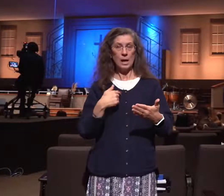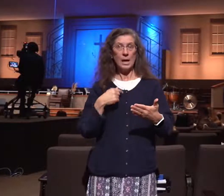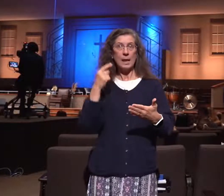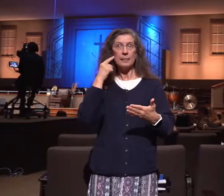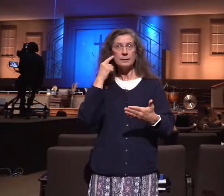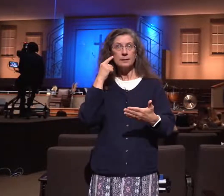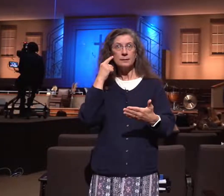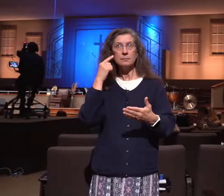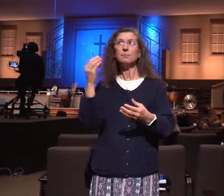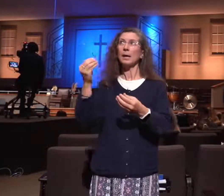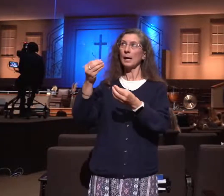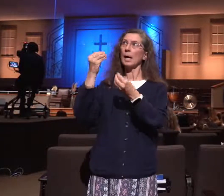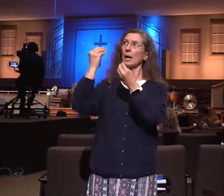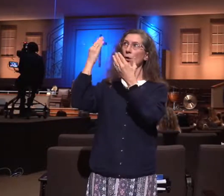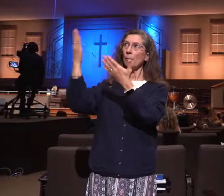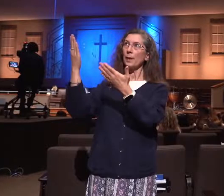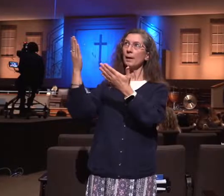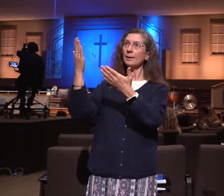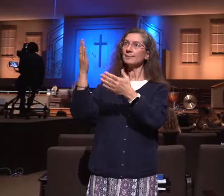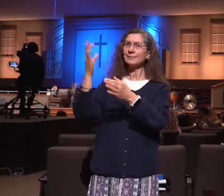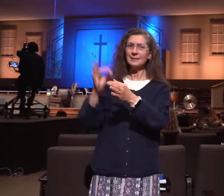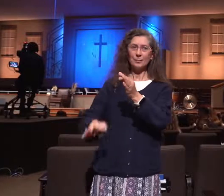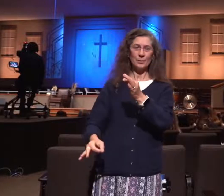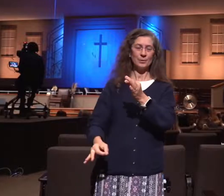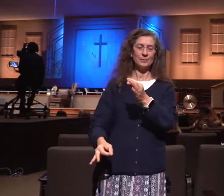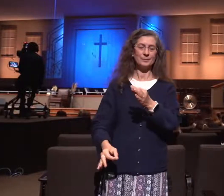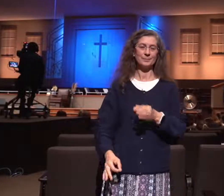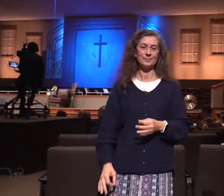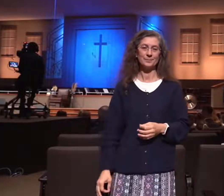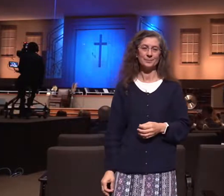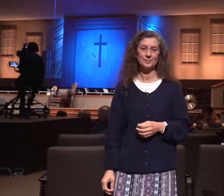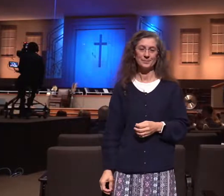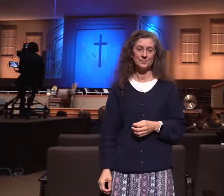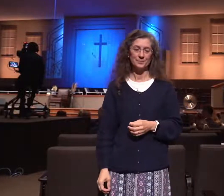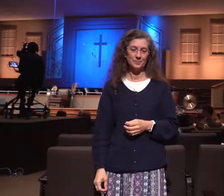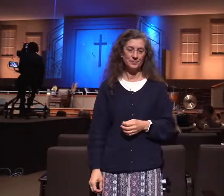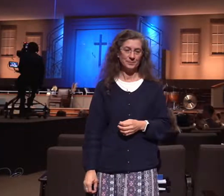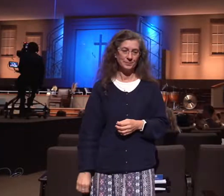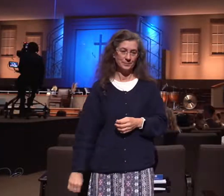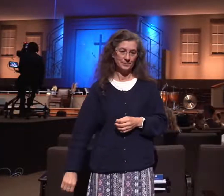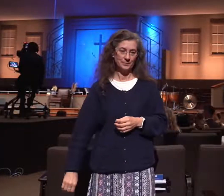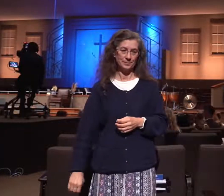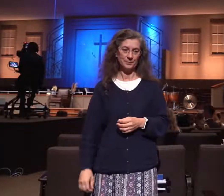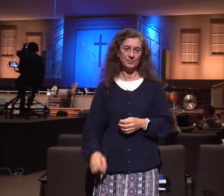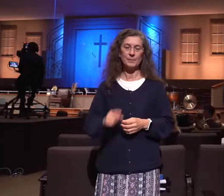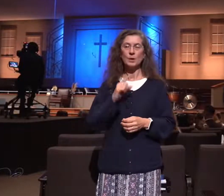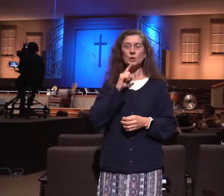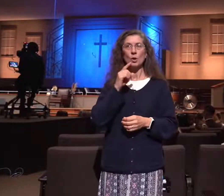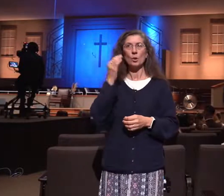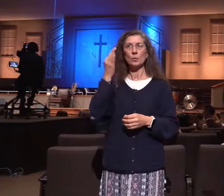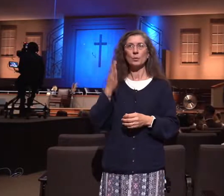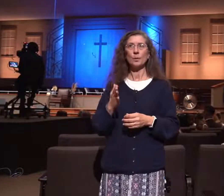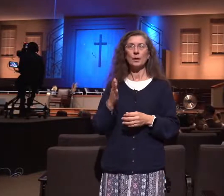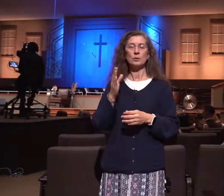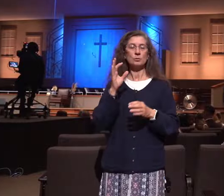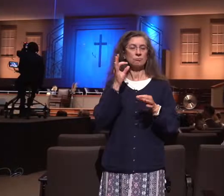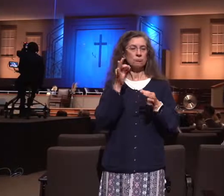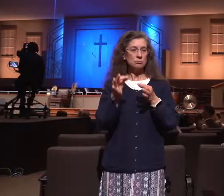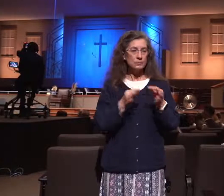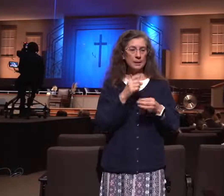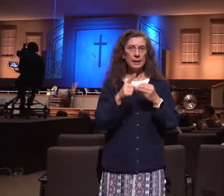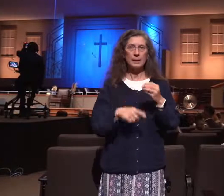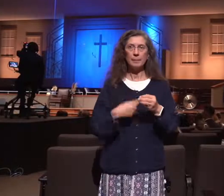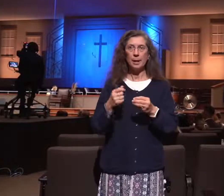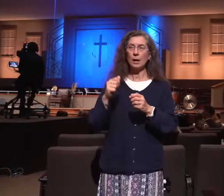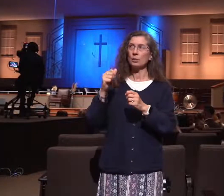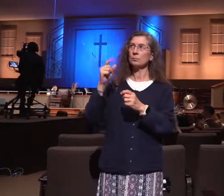obeyed. It's that simple, okay? So he talked about the tithe is 10%